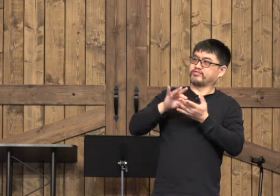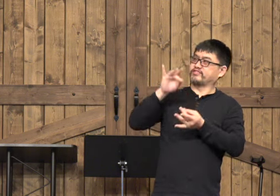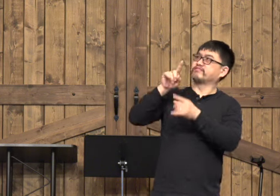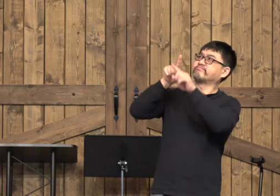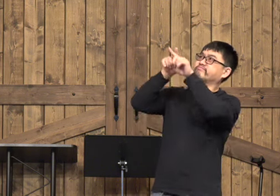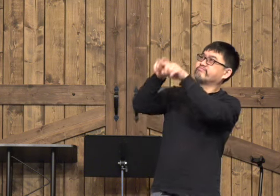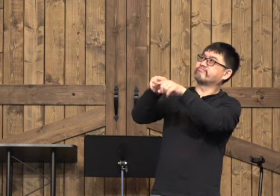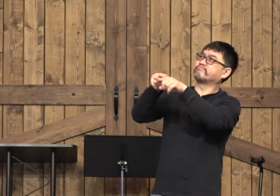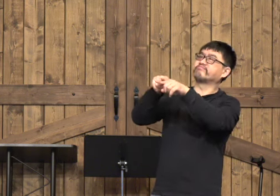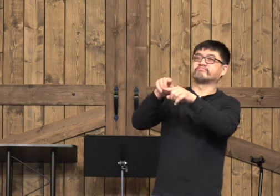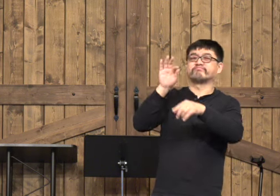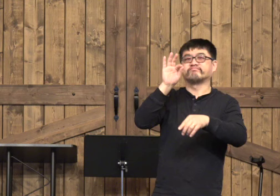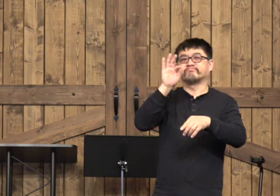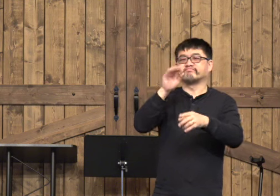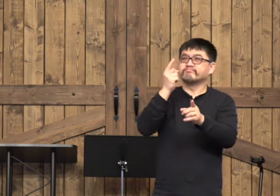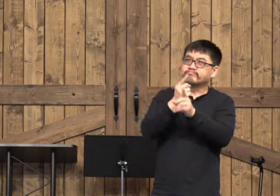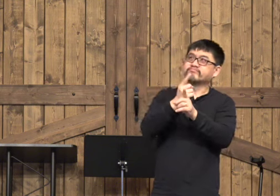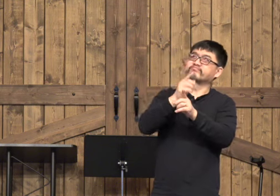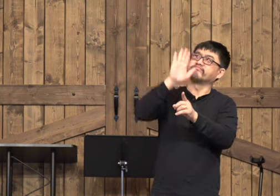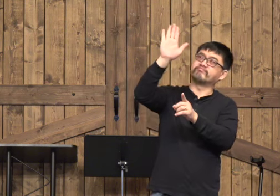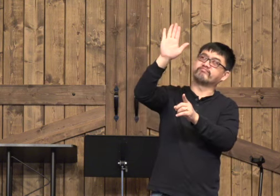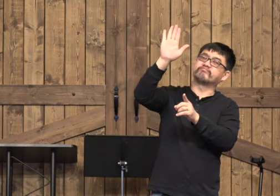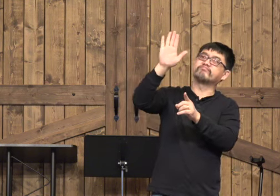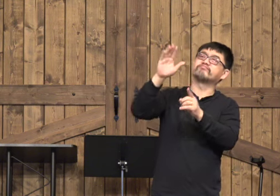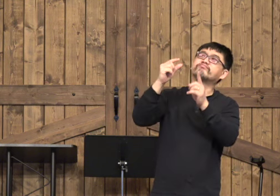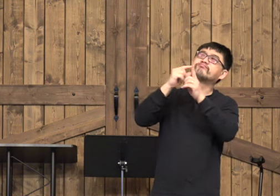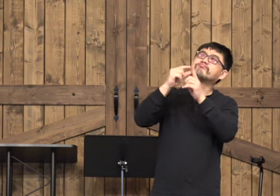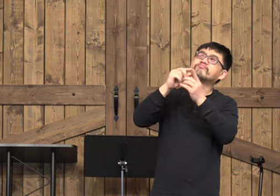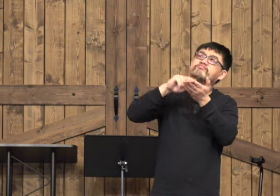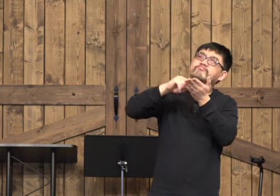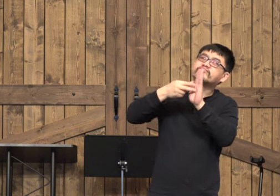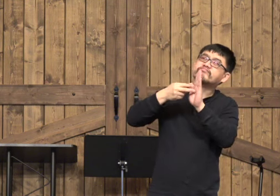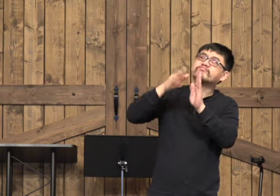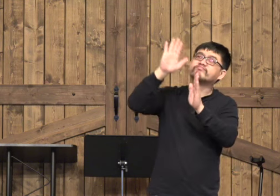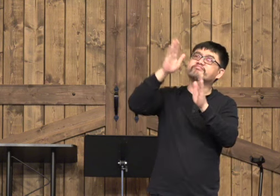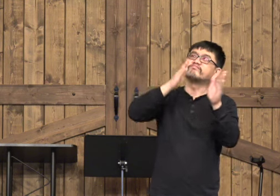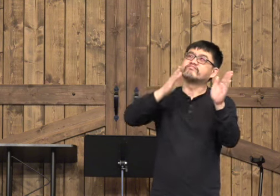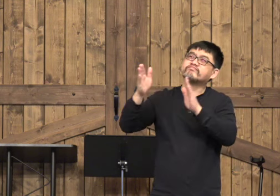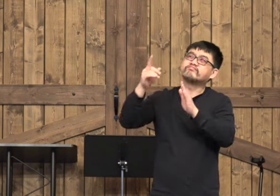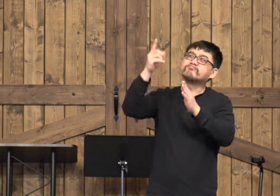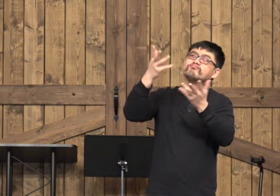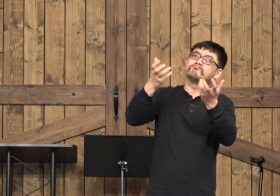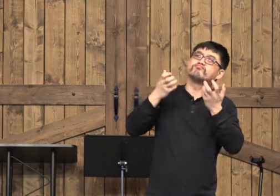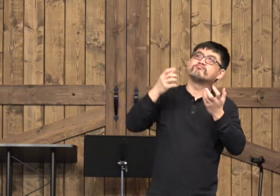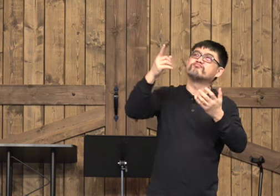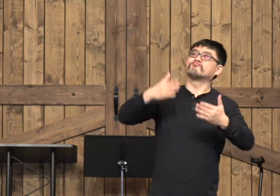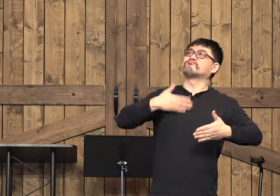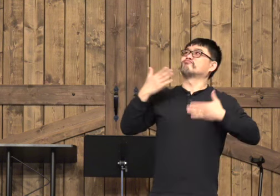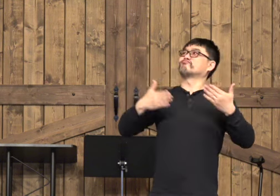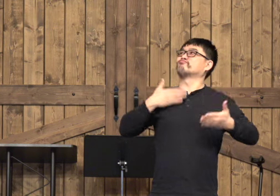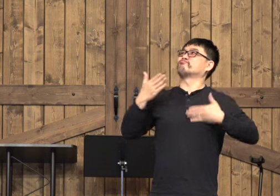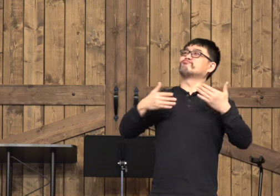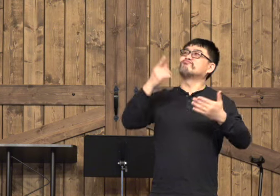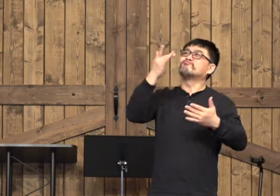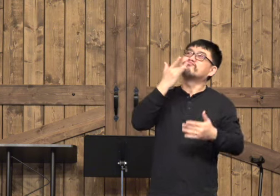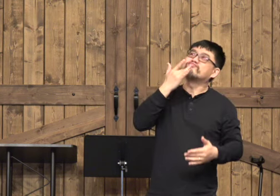keep you the Lord. And that we will depend on you for this word. And that your meaning will come out and